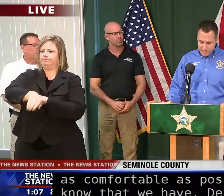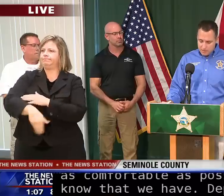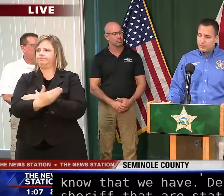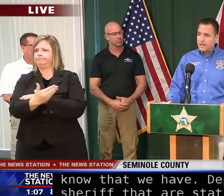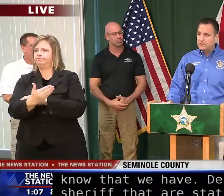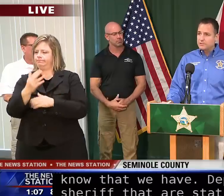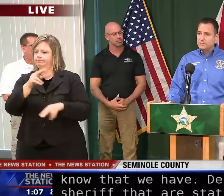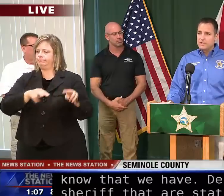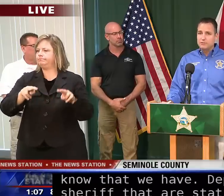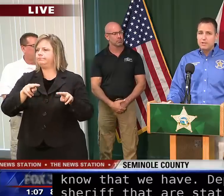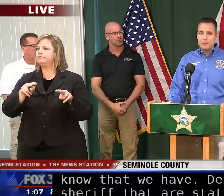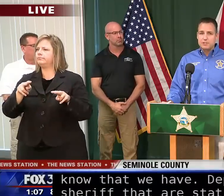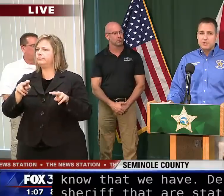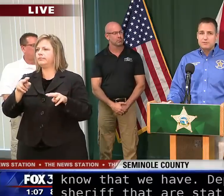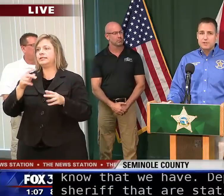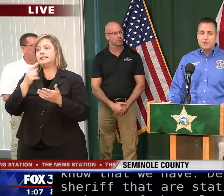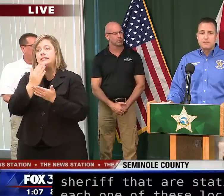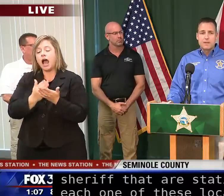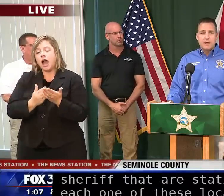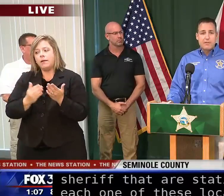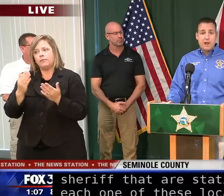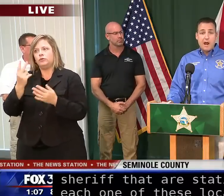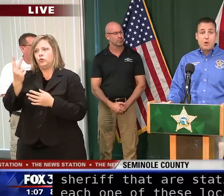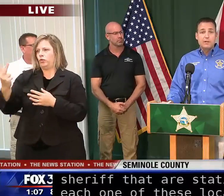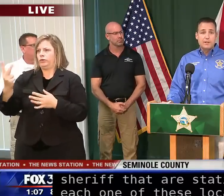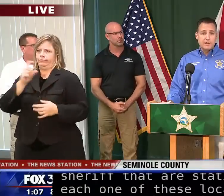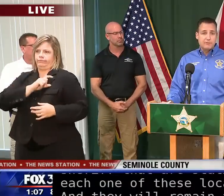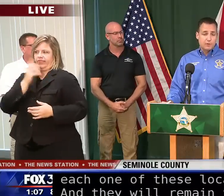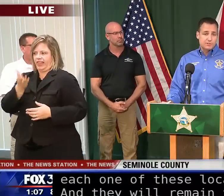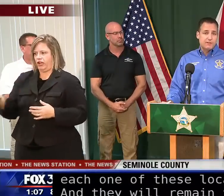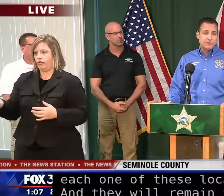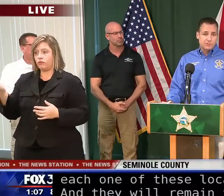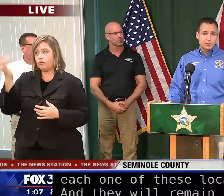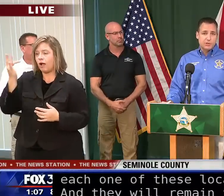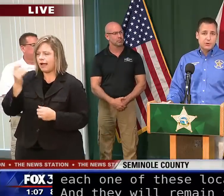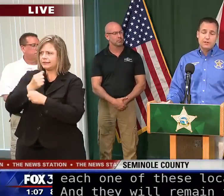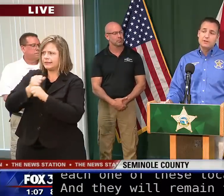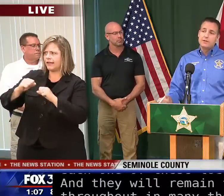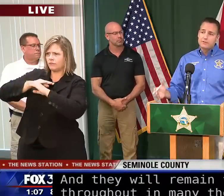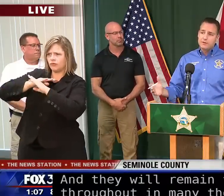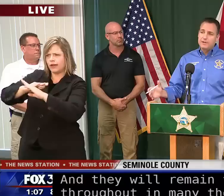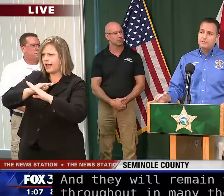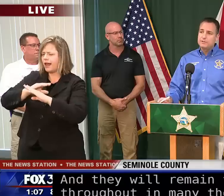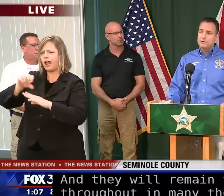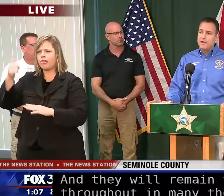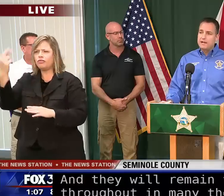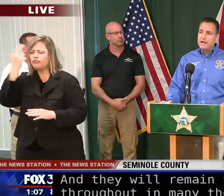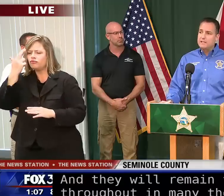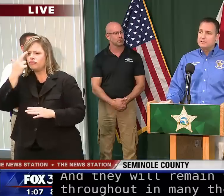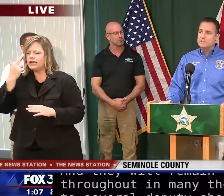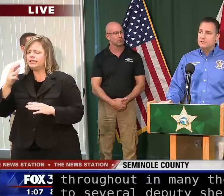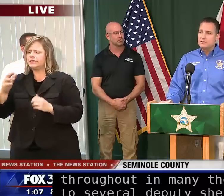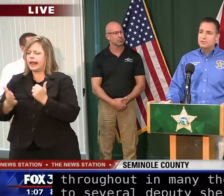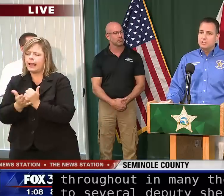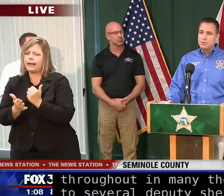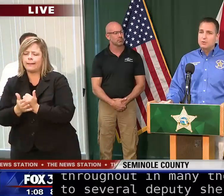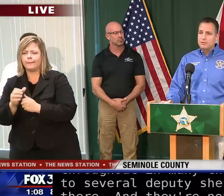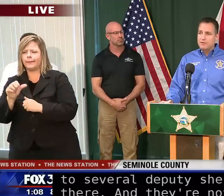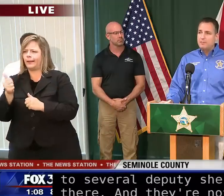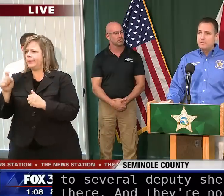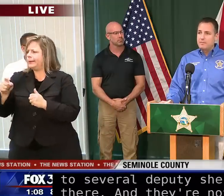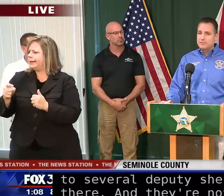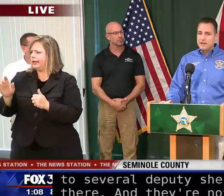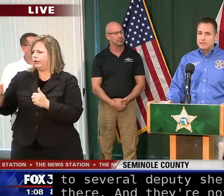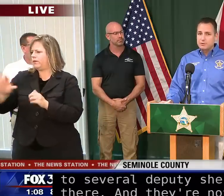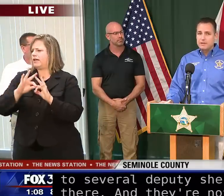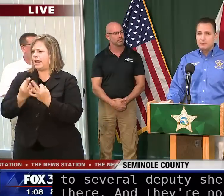throughout. In many of the locations, there's several deputy sheriffs there, and they're not only there for safety and security, they're there to provide any assistance to you or